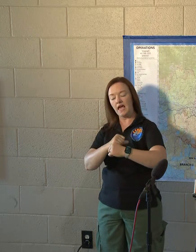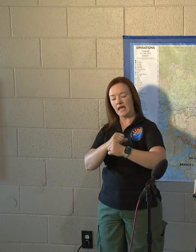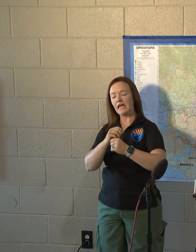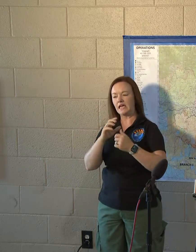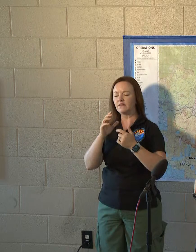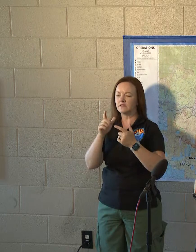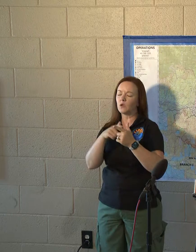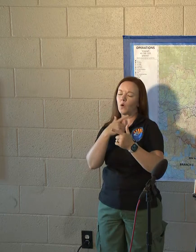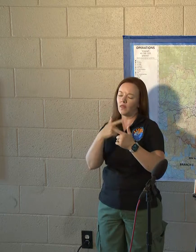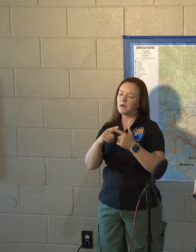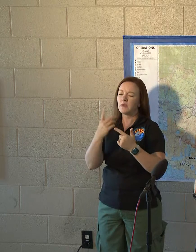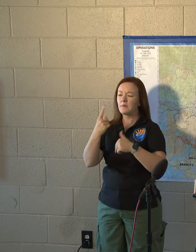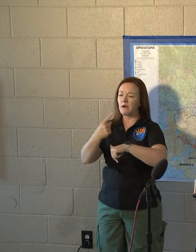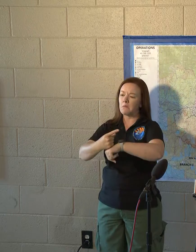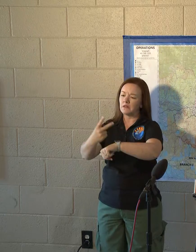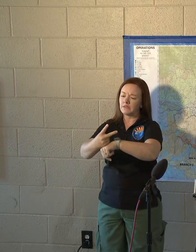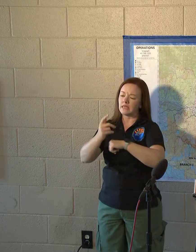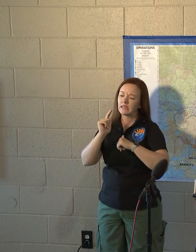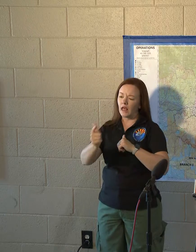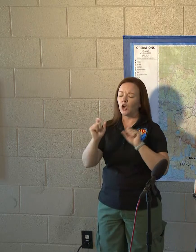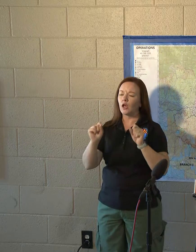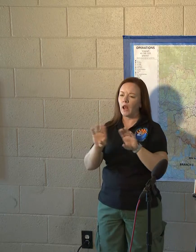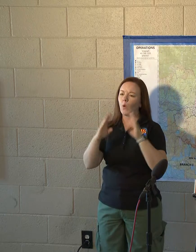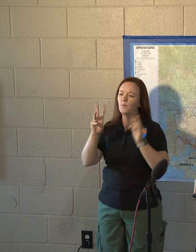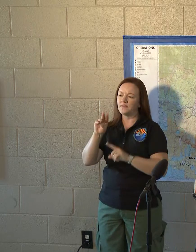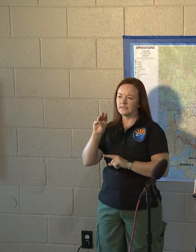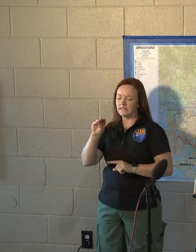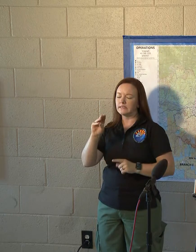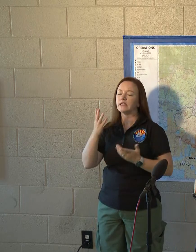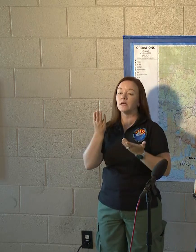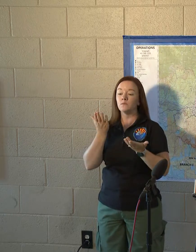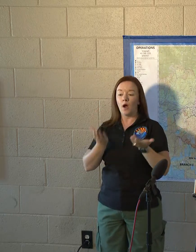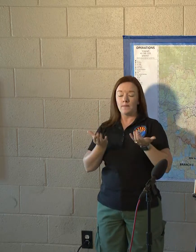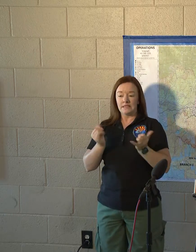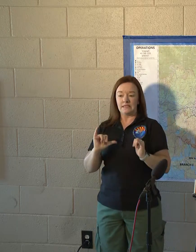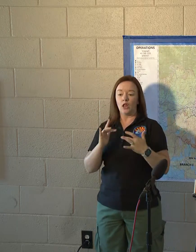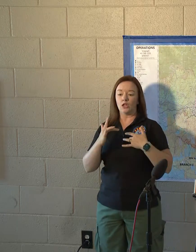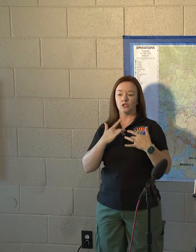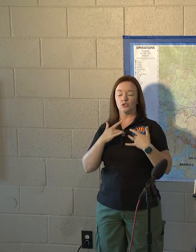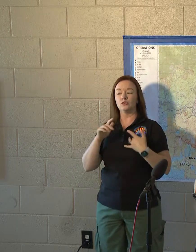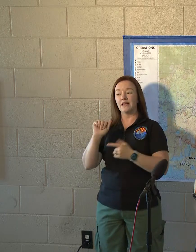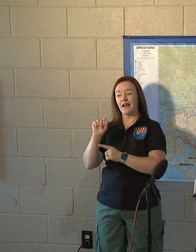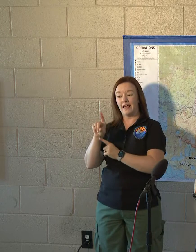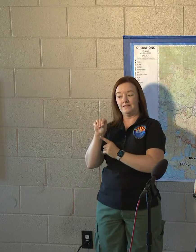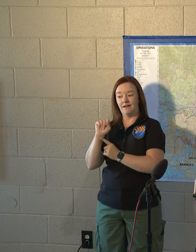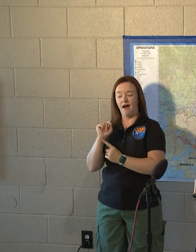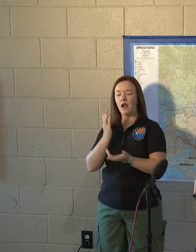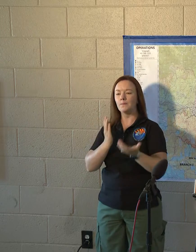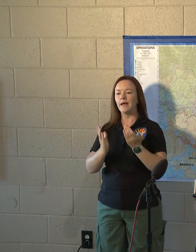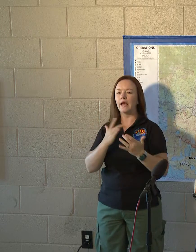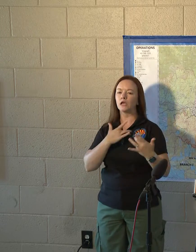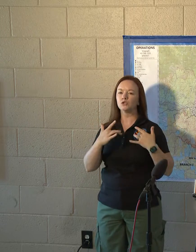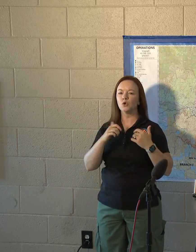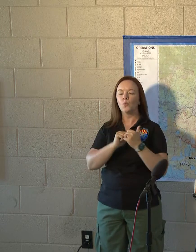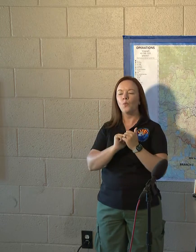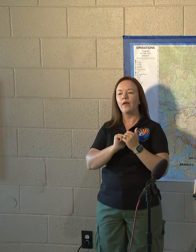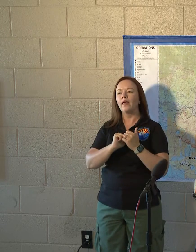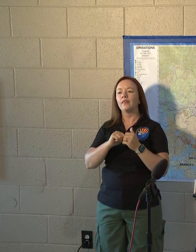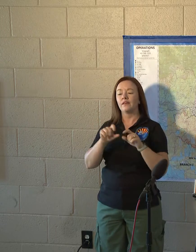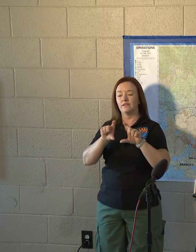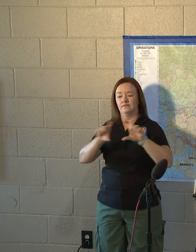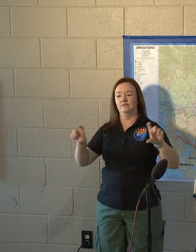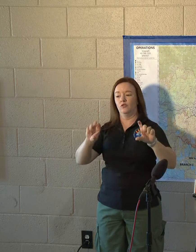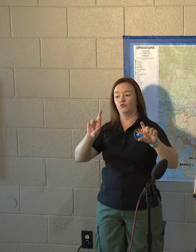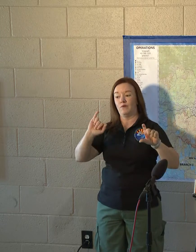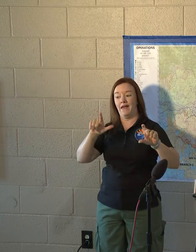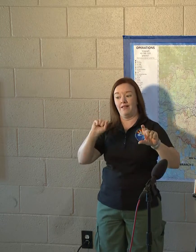we'll be able to open 60. Now, there are probably some concerns that the highway department may have with burned out guardrail and that sort of thing, and so opening may